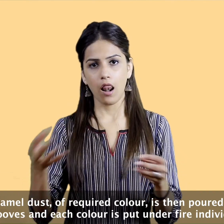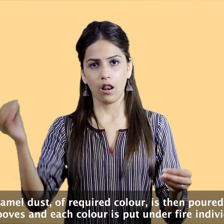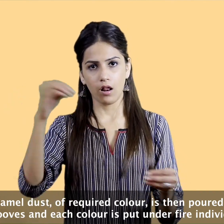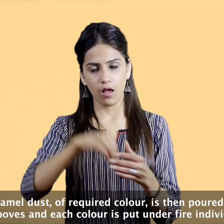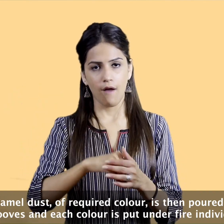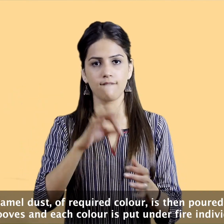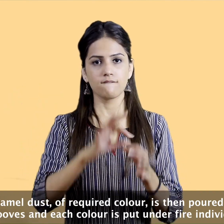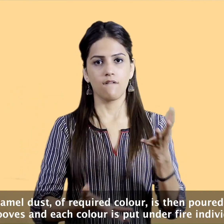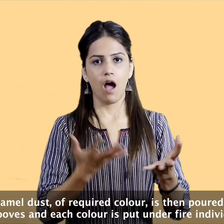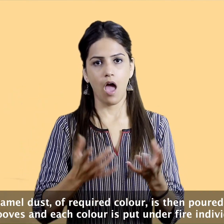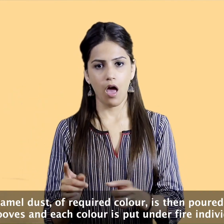individually.